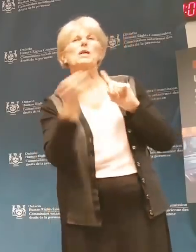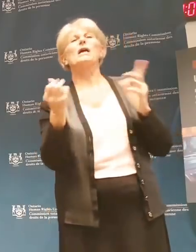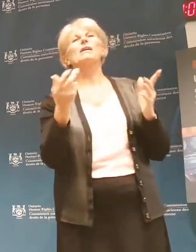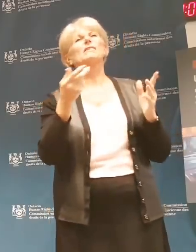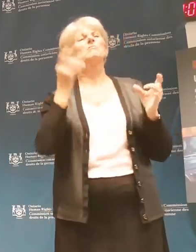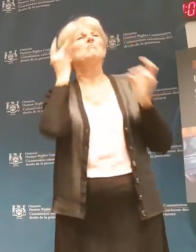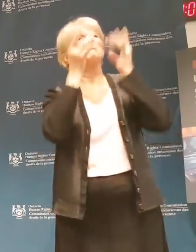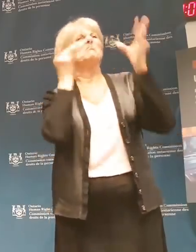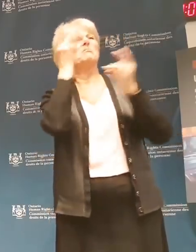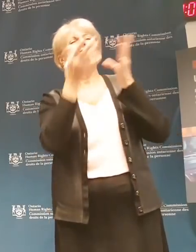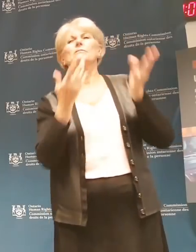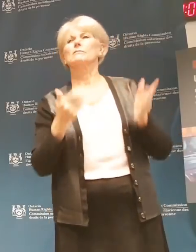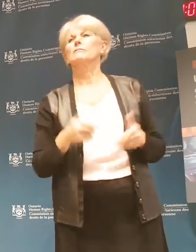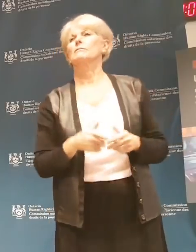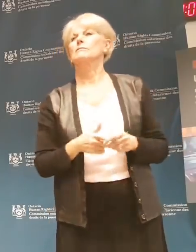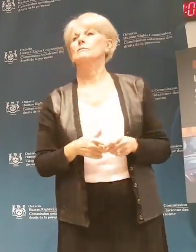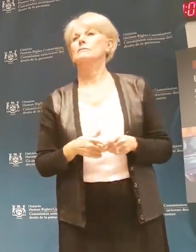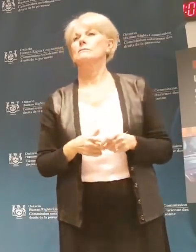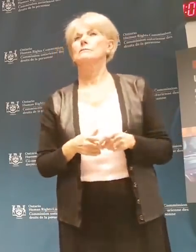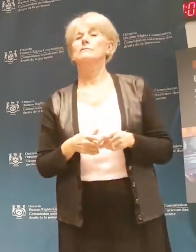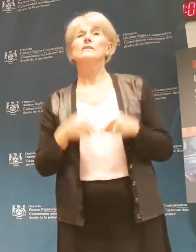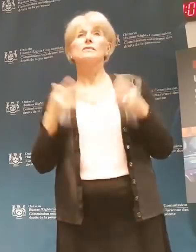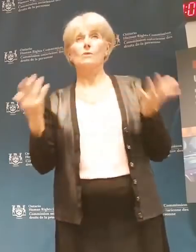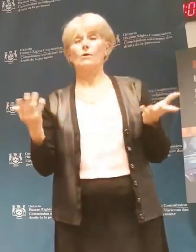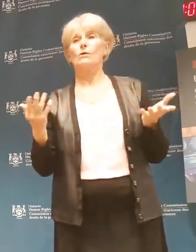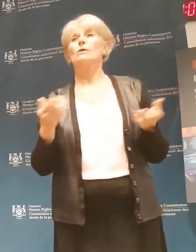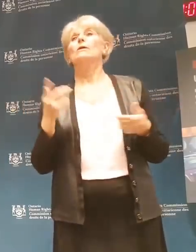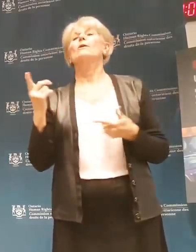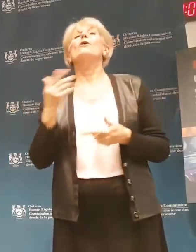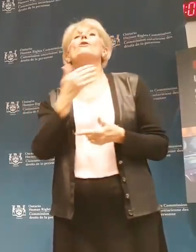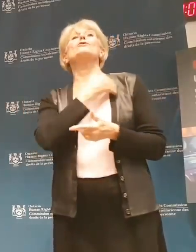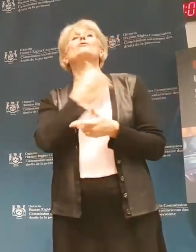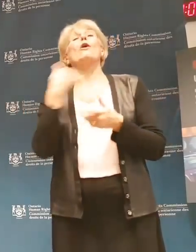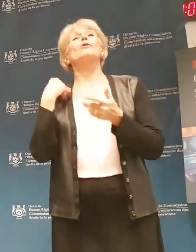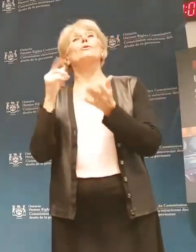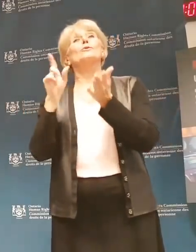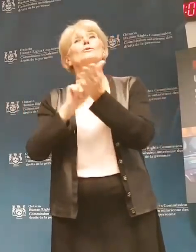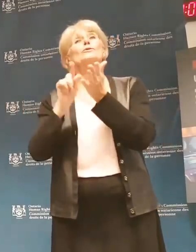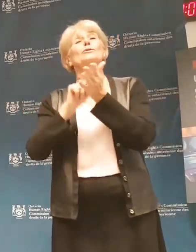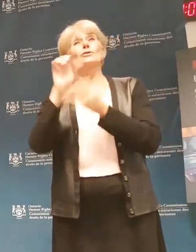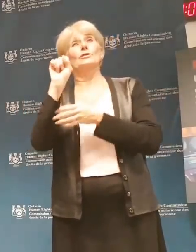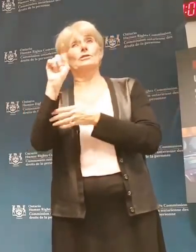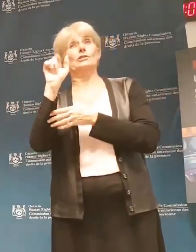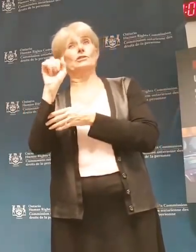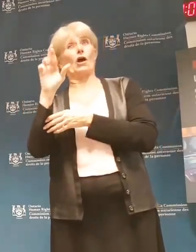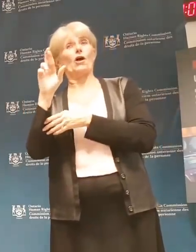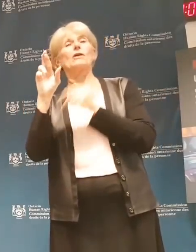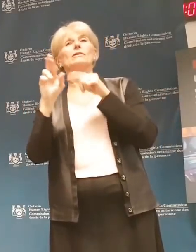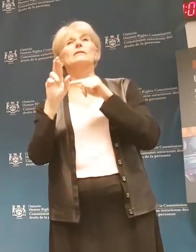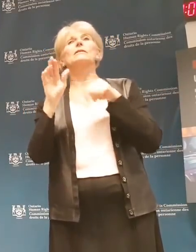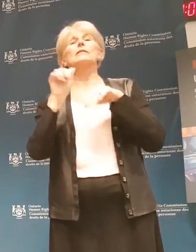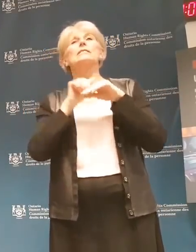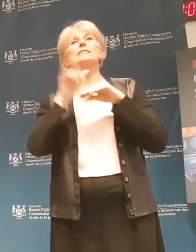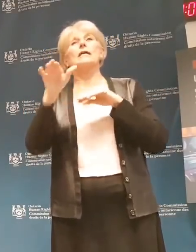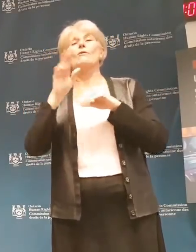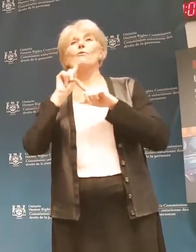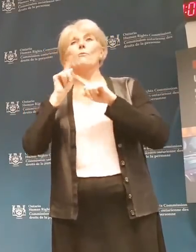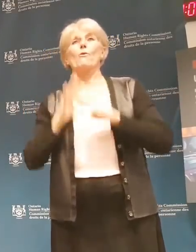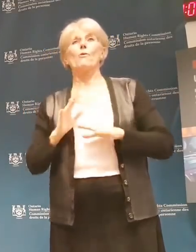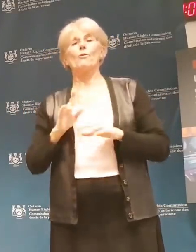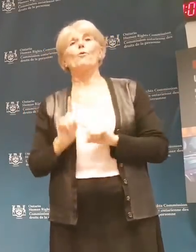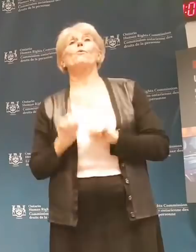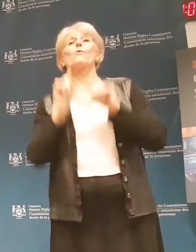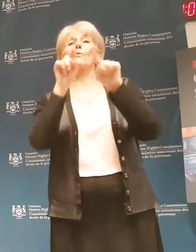and other kinds of things. And so the Toronto Star sent reporters